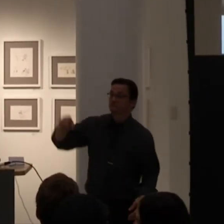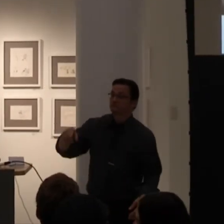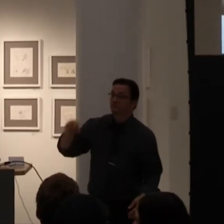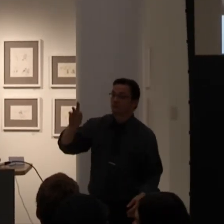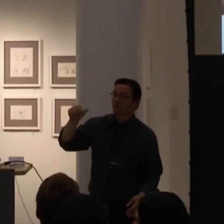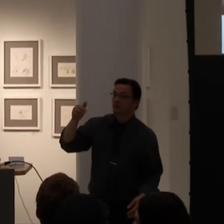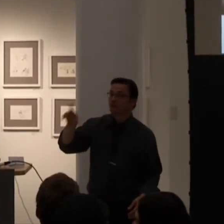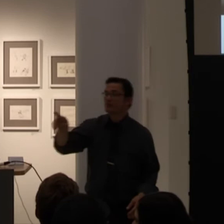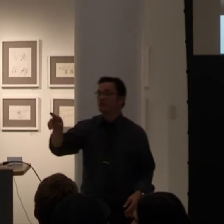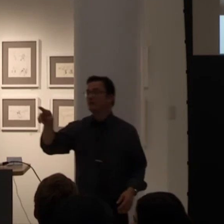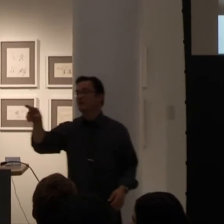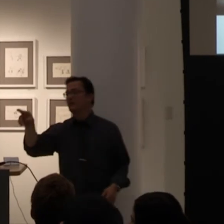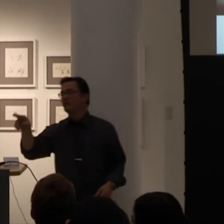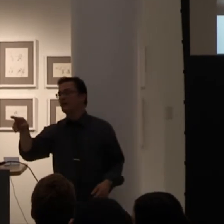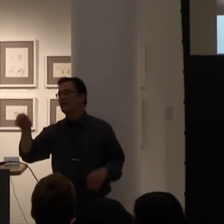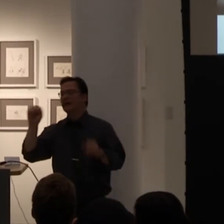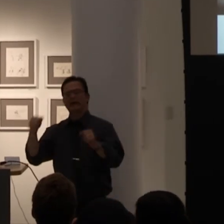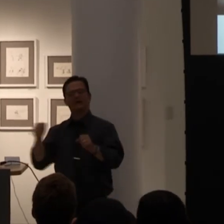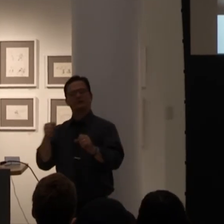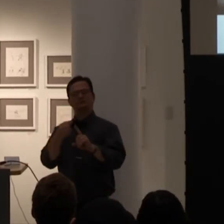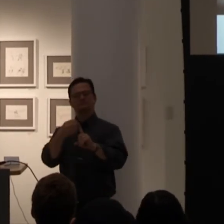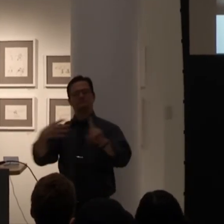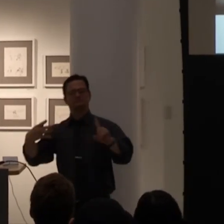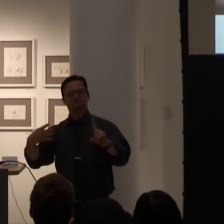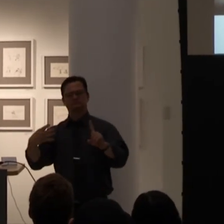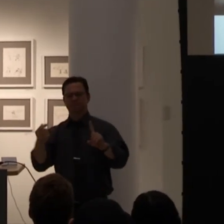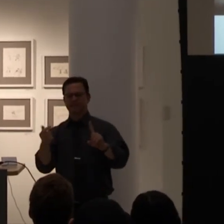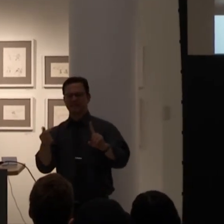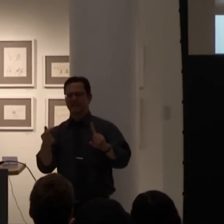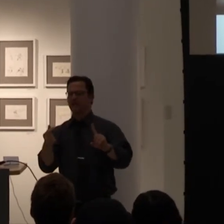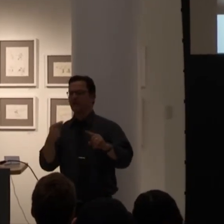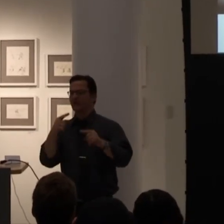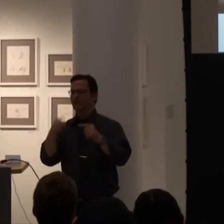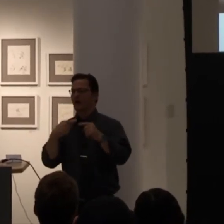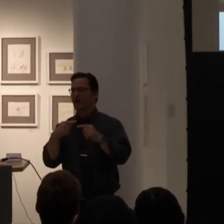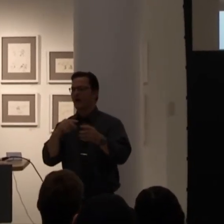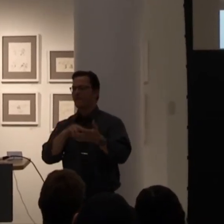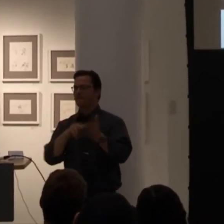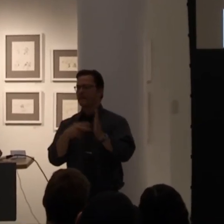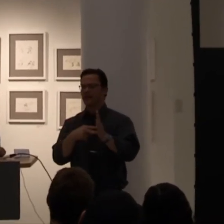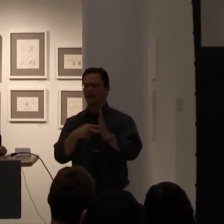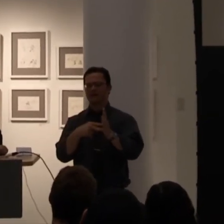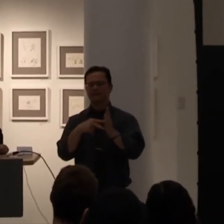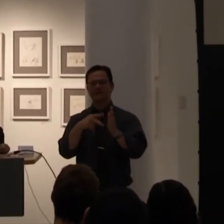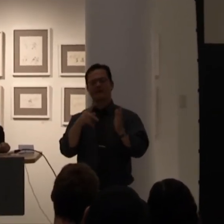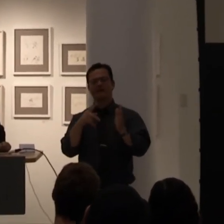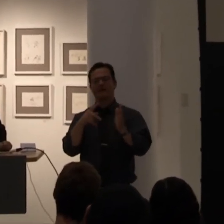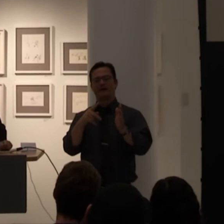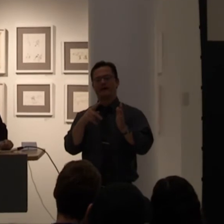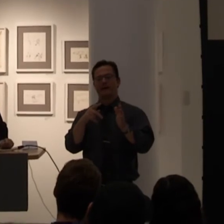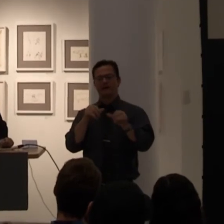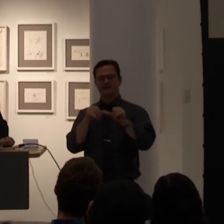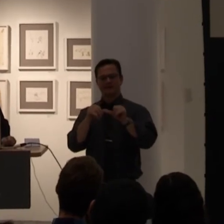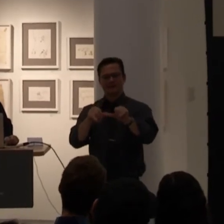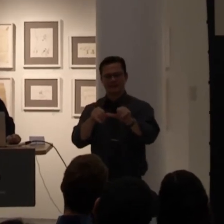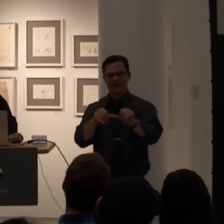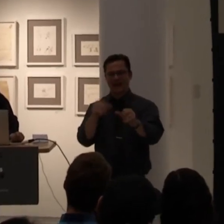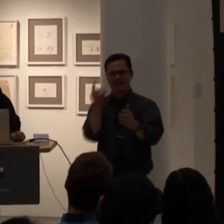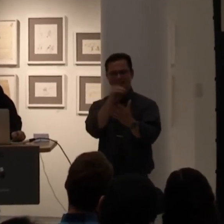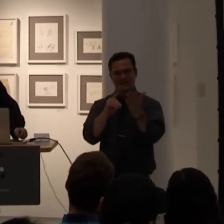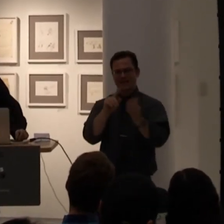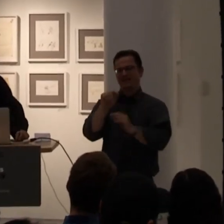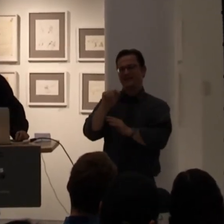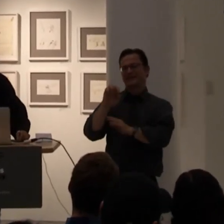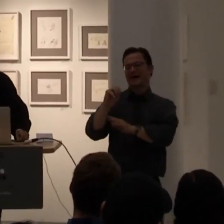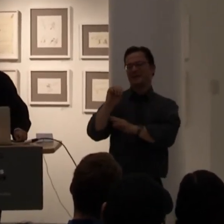Roger. Could you expand a little bit on your meaning of timelessness and design? I think it's